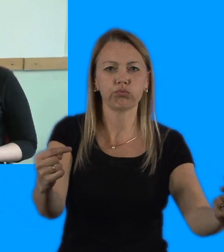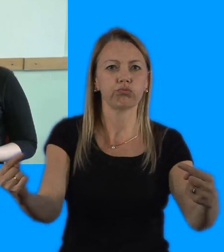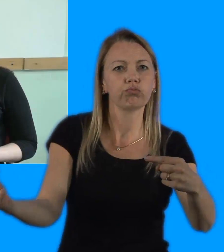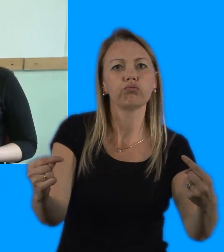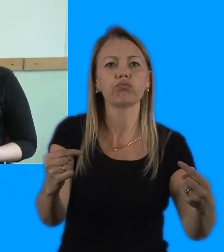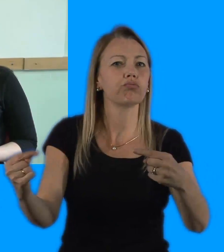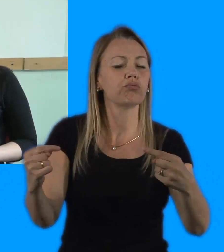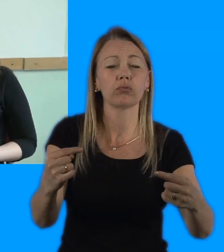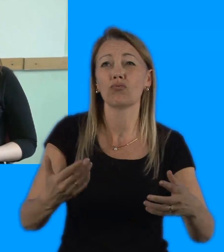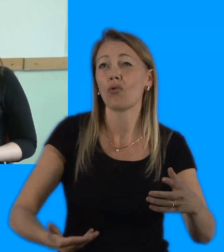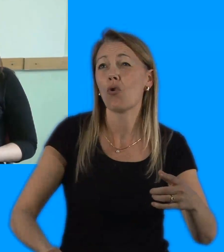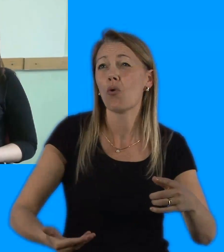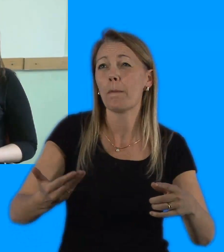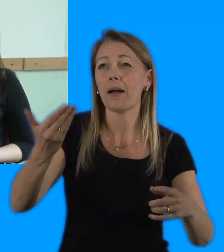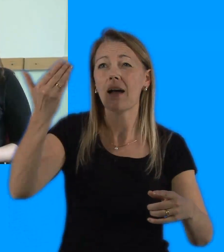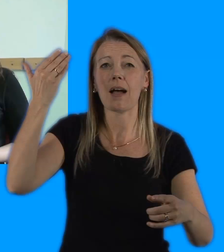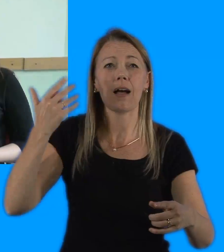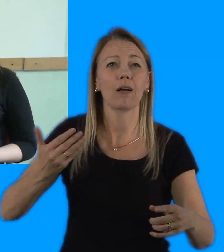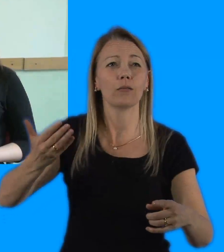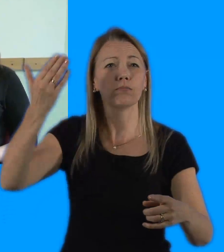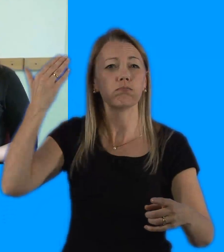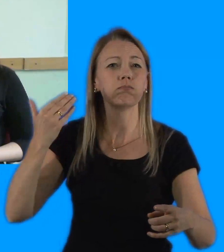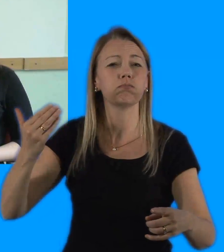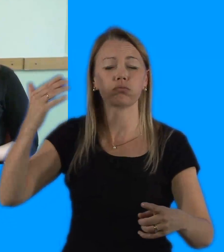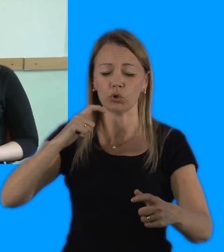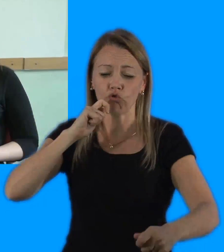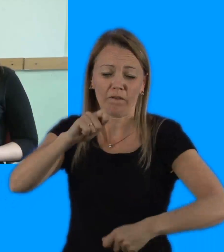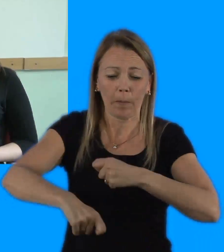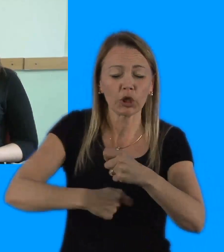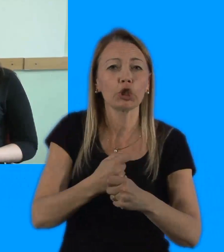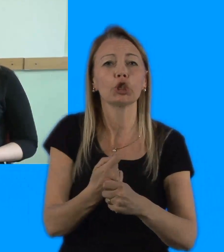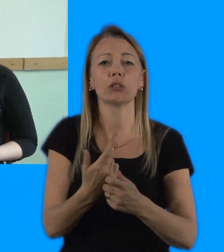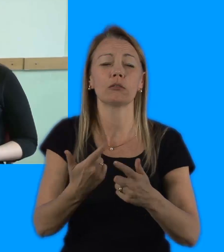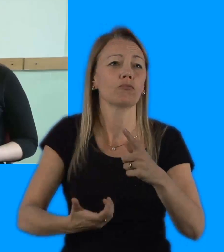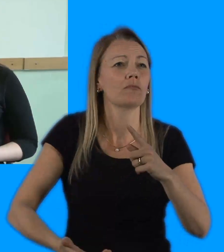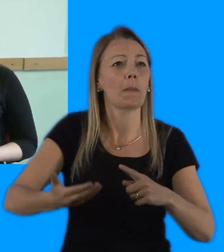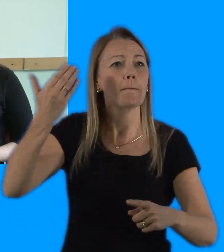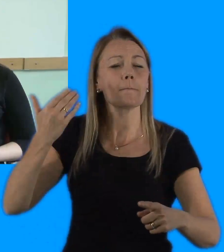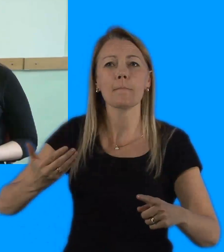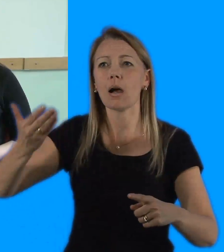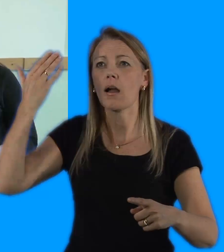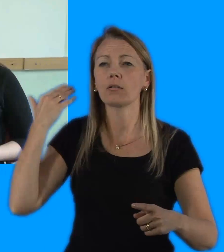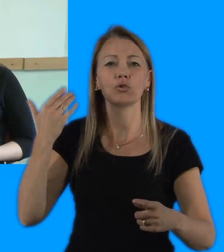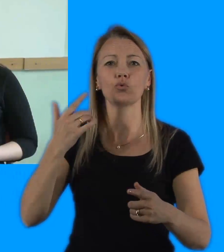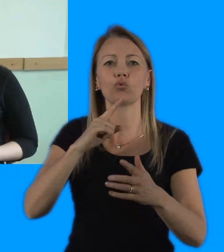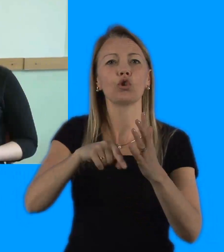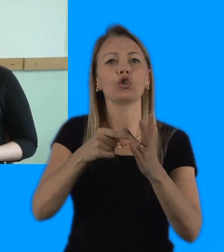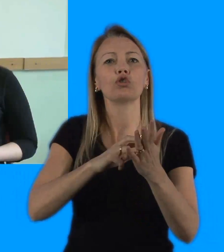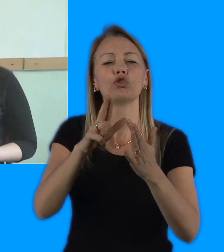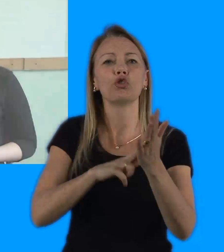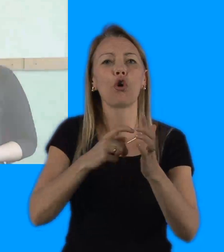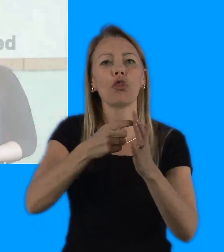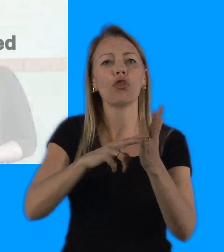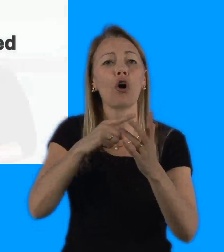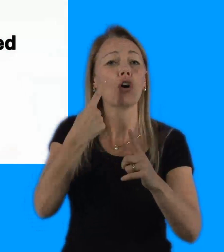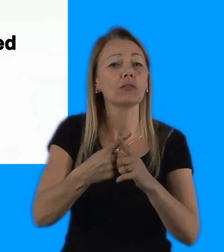two groups that go right back to the Reformation, that go right back to John